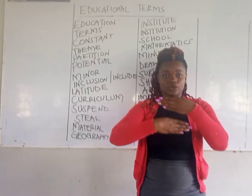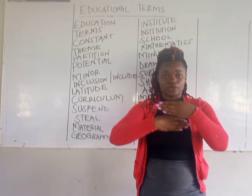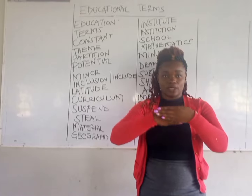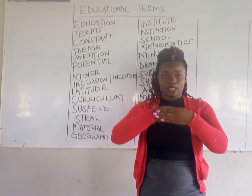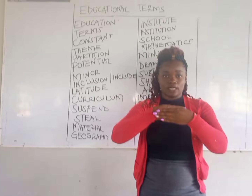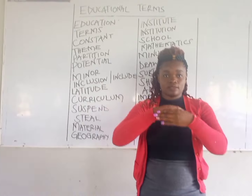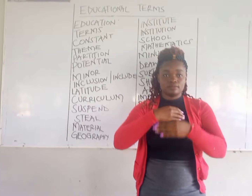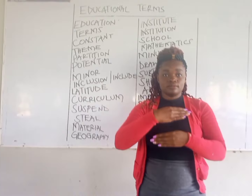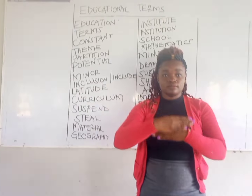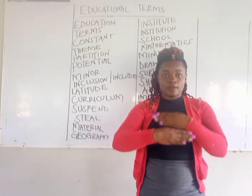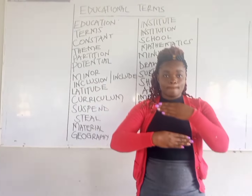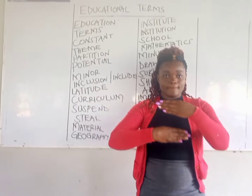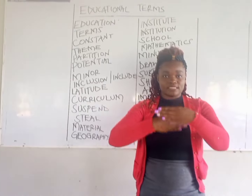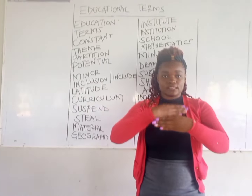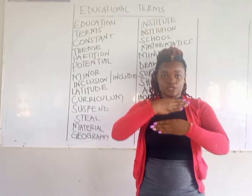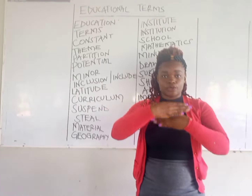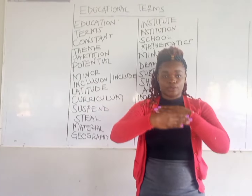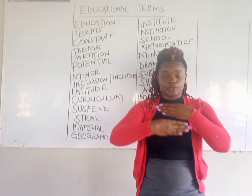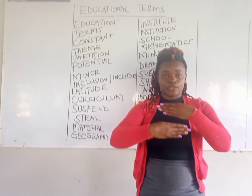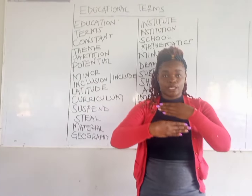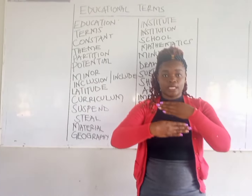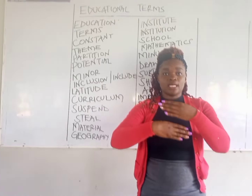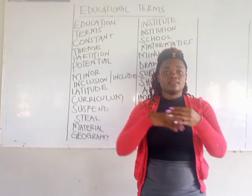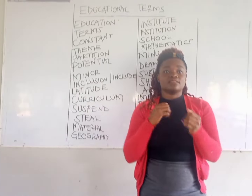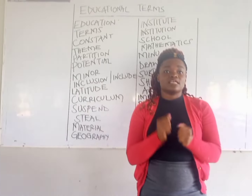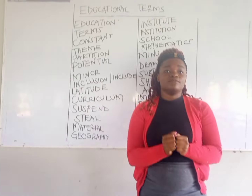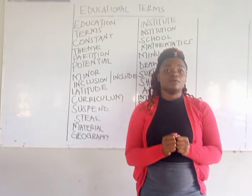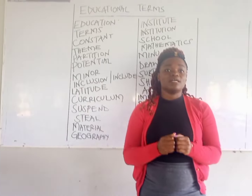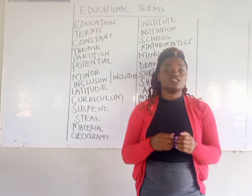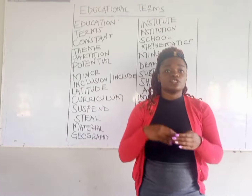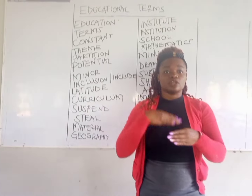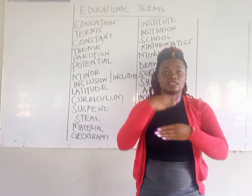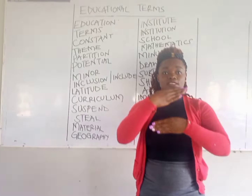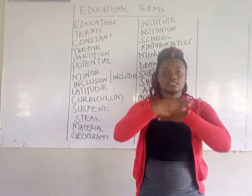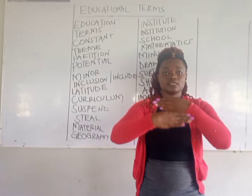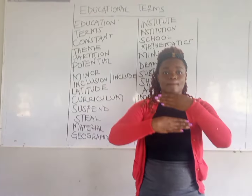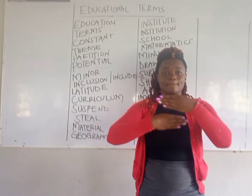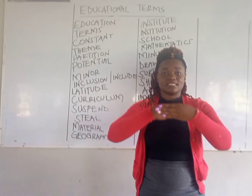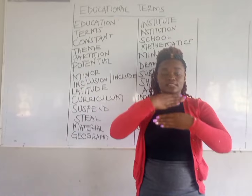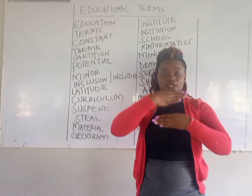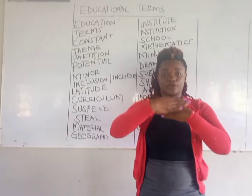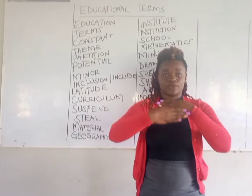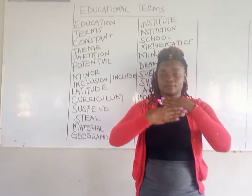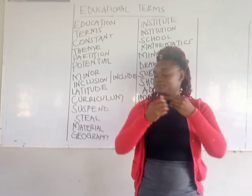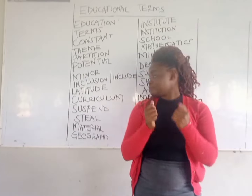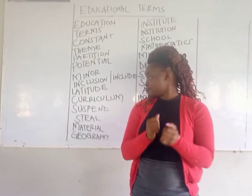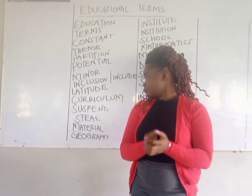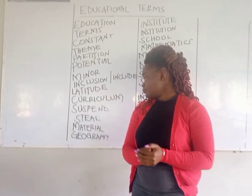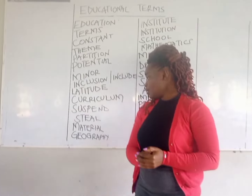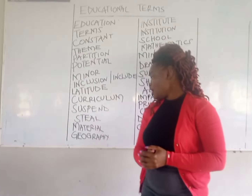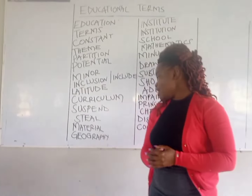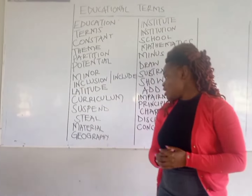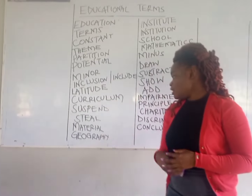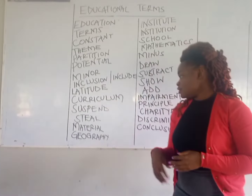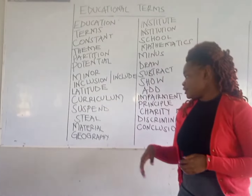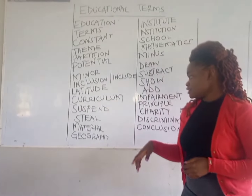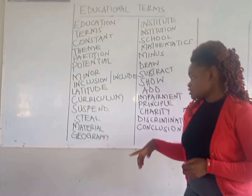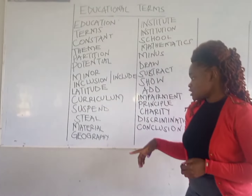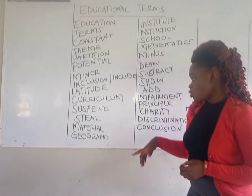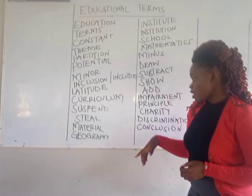material. Material. The sign for material is material. Next, we